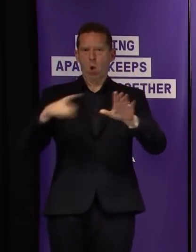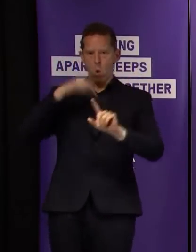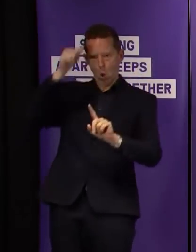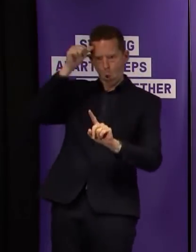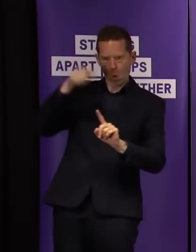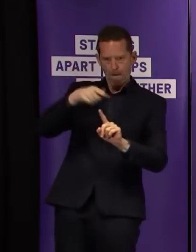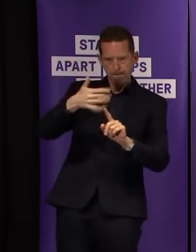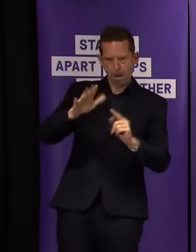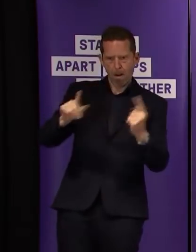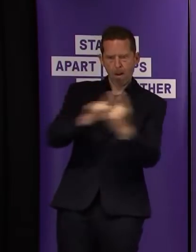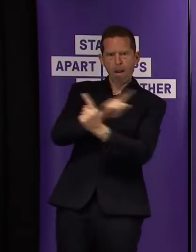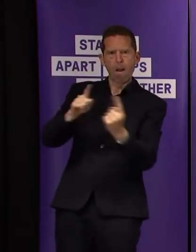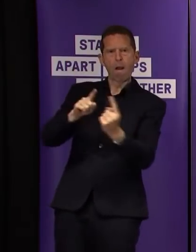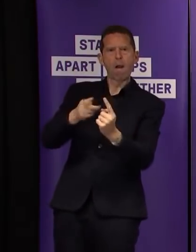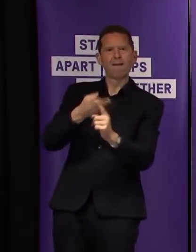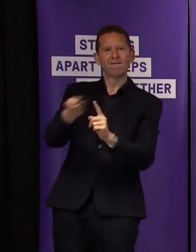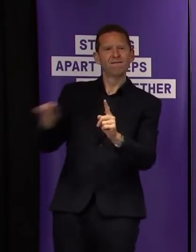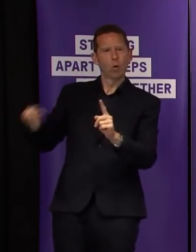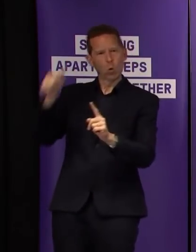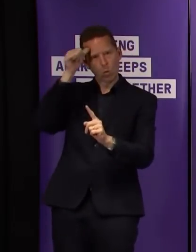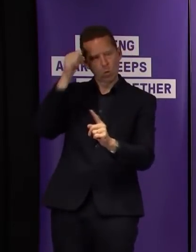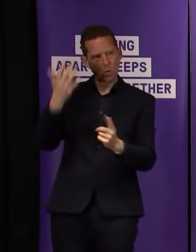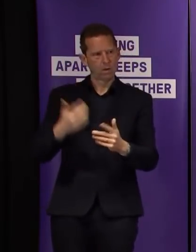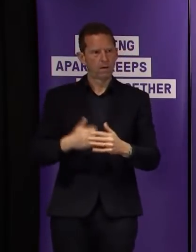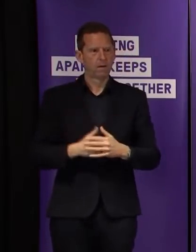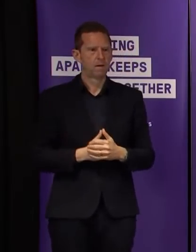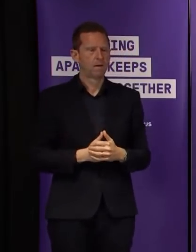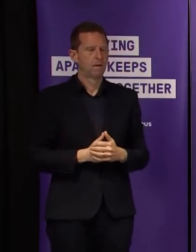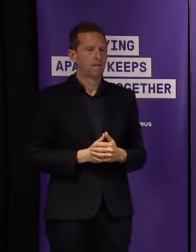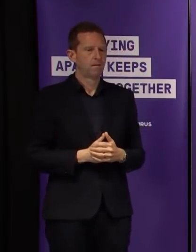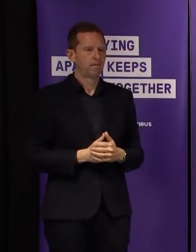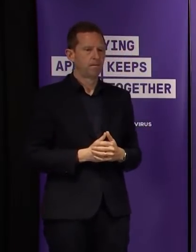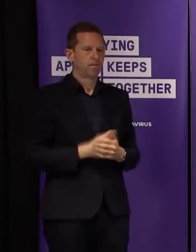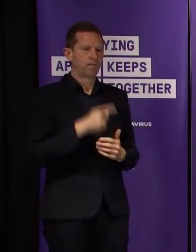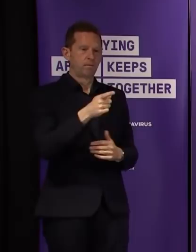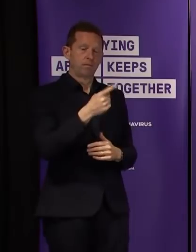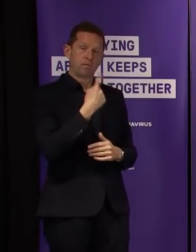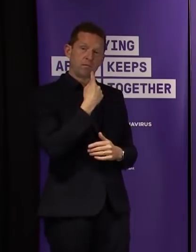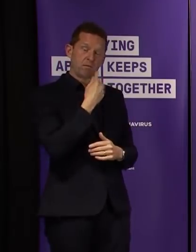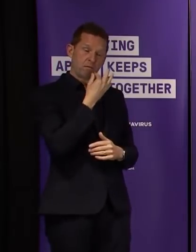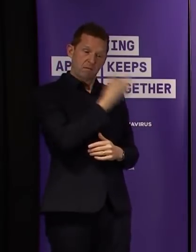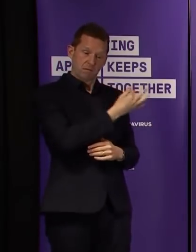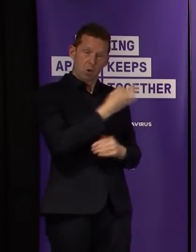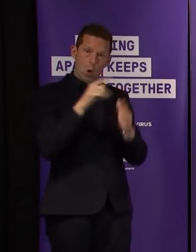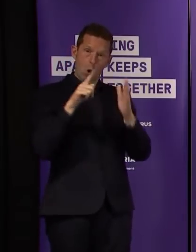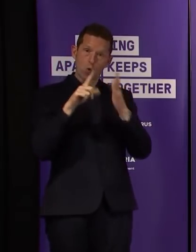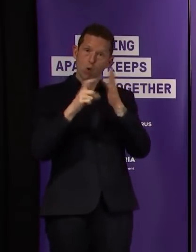close contacts. According to plan, we'll be in a position in October where we've